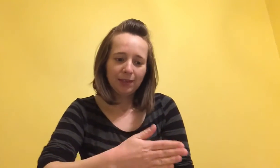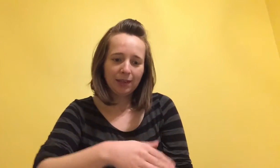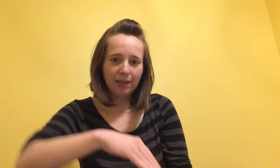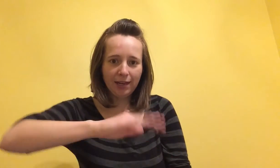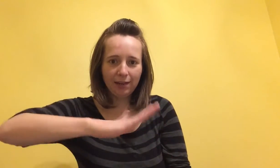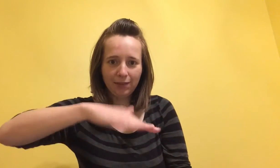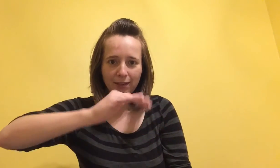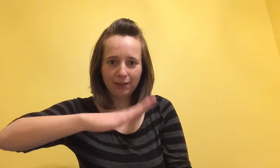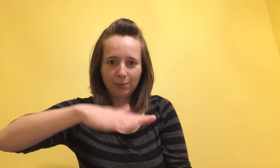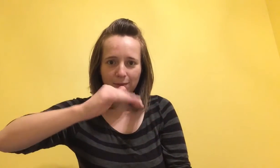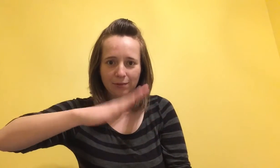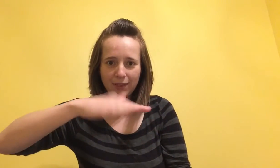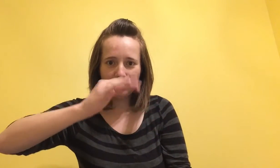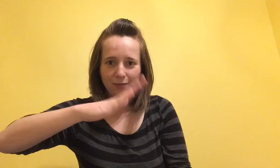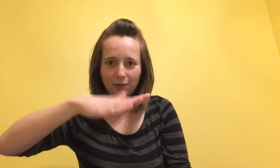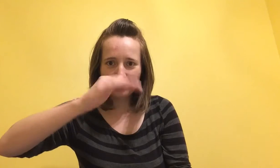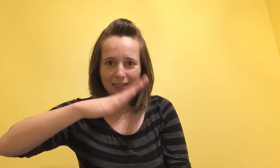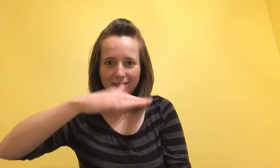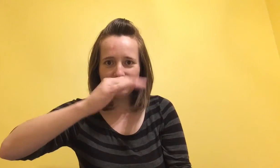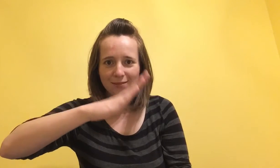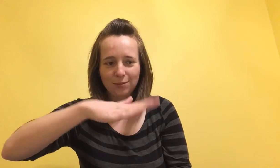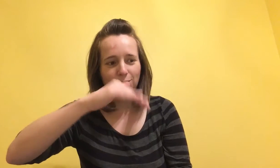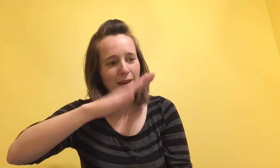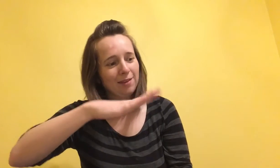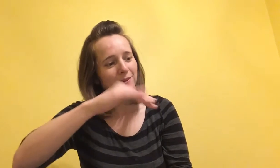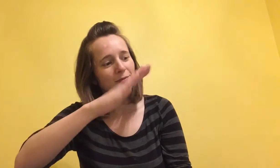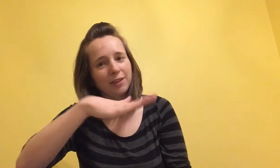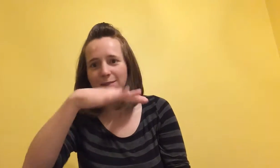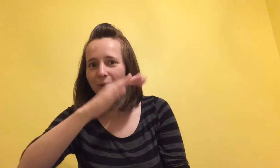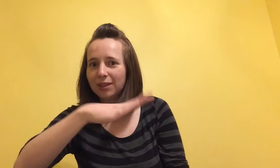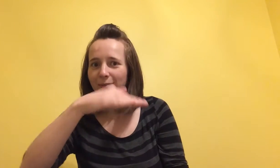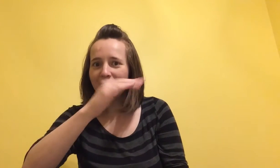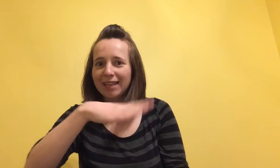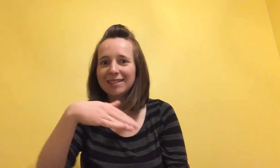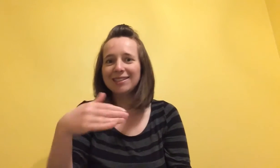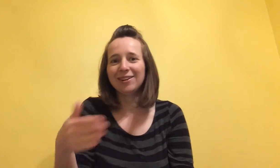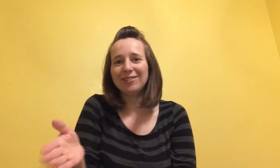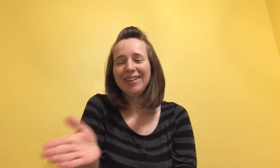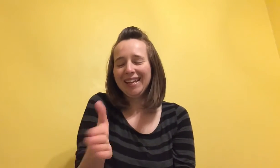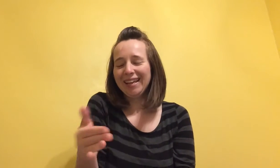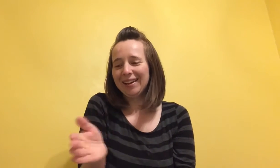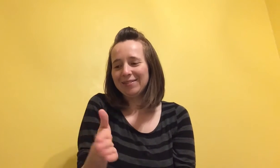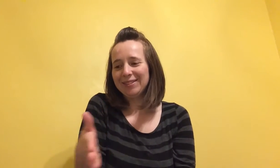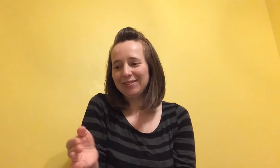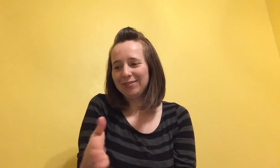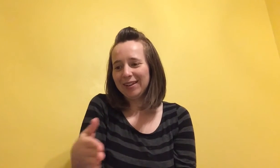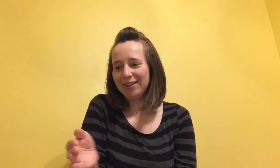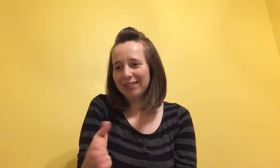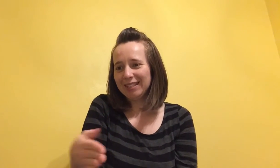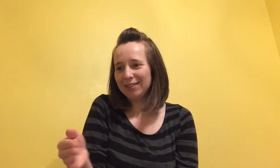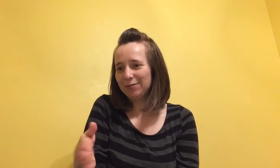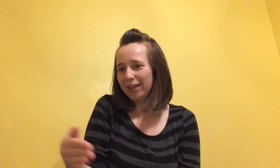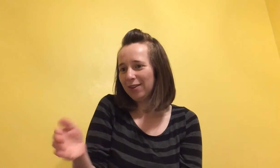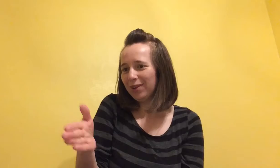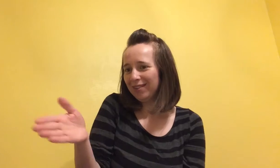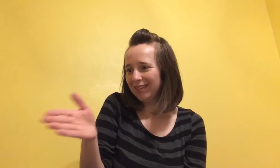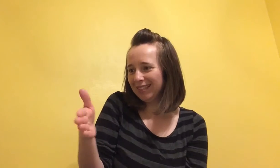I kind of have like a little bit of like very like waving flexibility in my hands. So if it kind of looks like a flag waving, that's